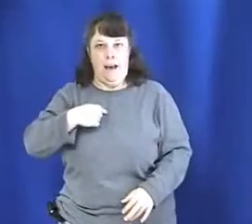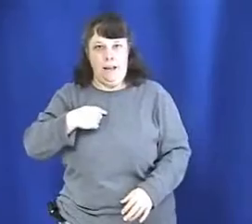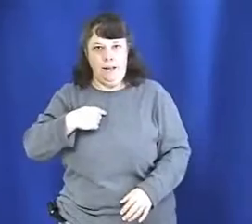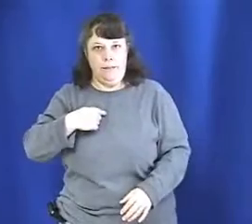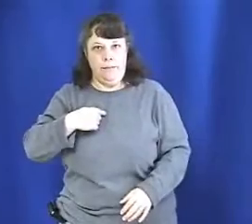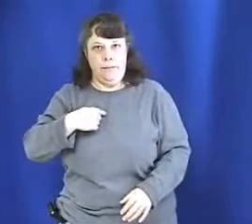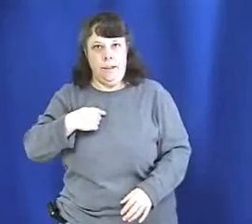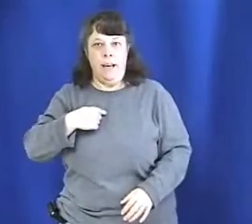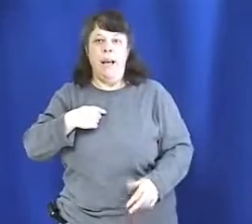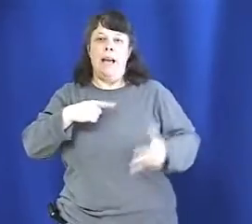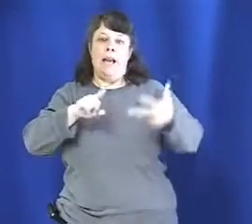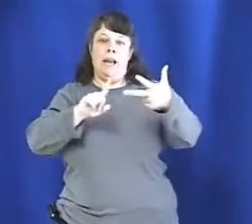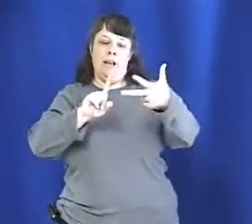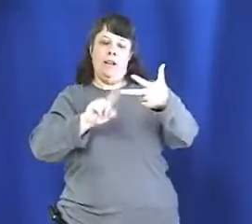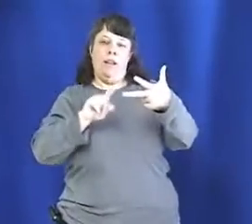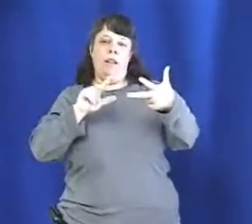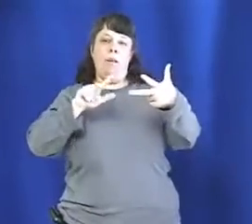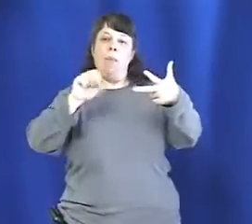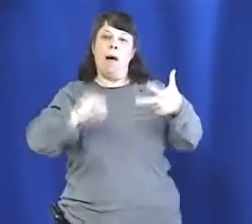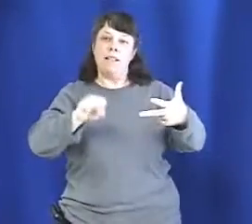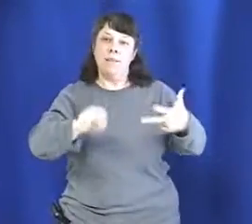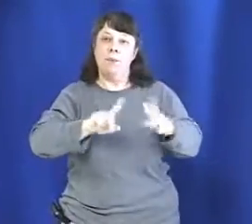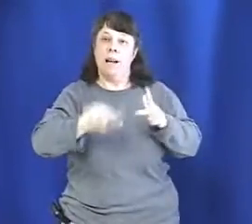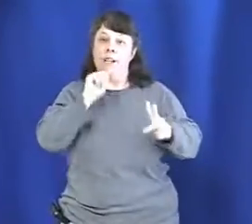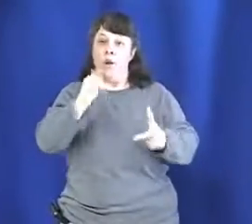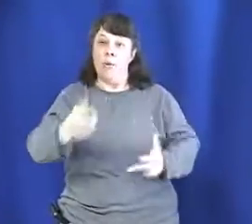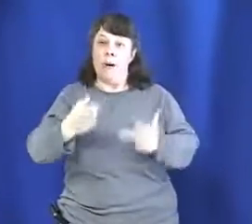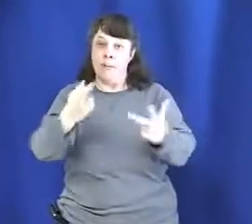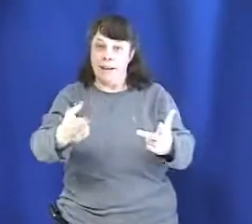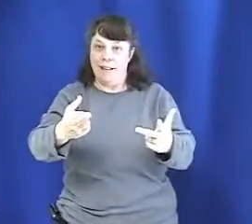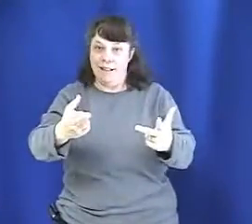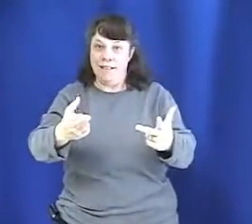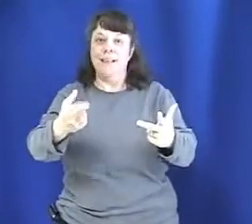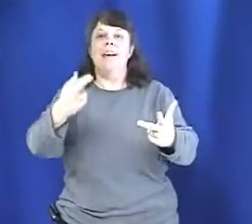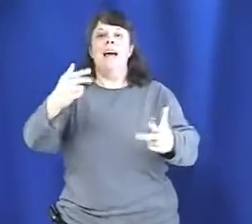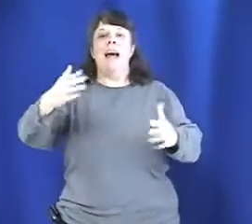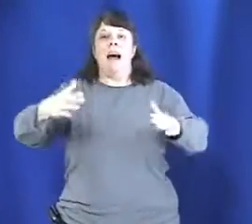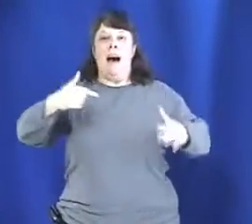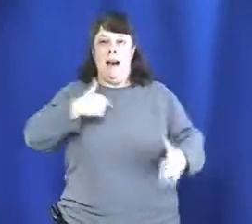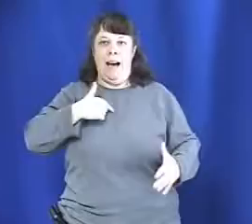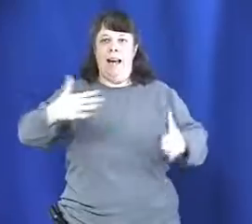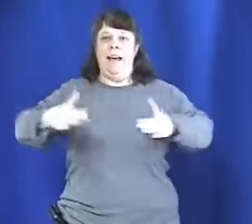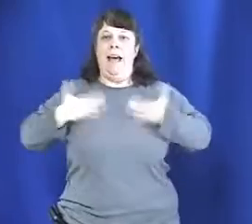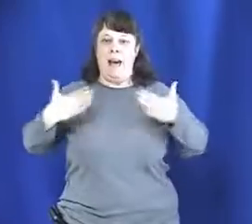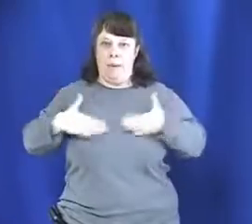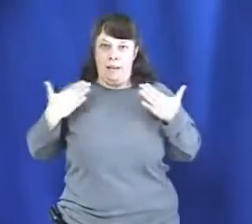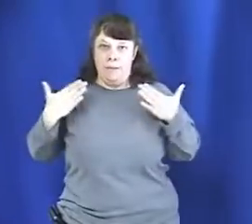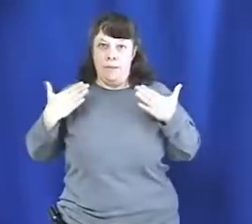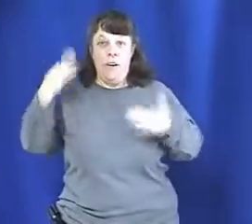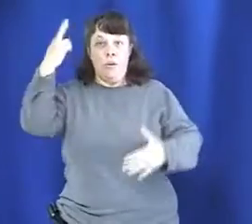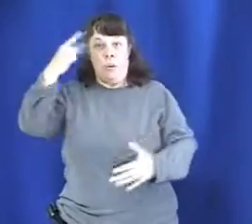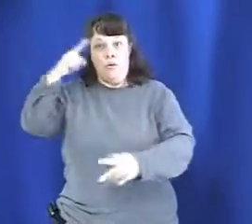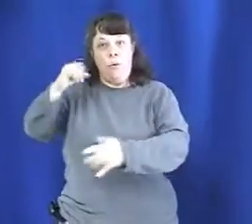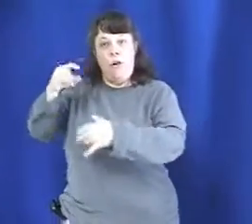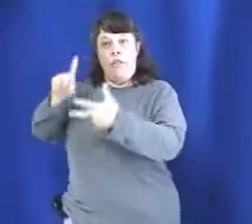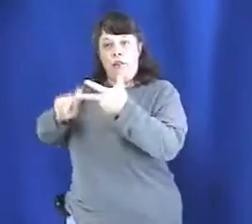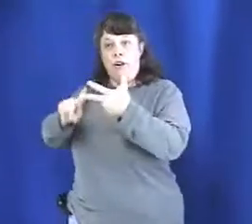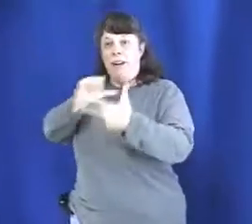I. And possible, but I don't recommend, I happy. The reason for the third not